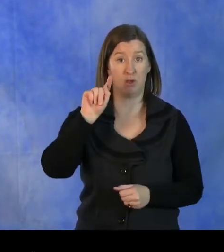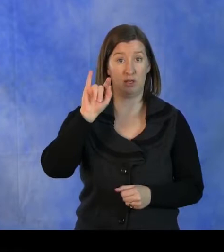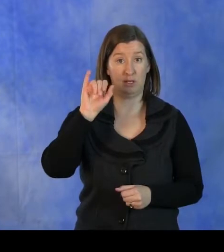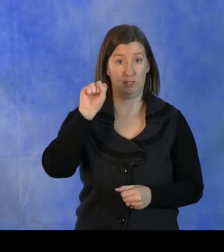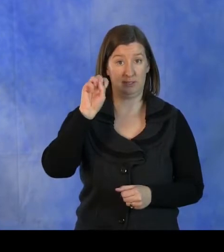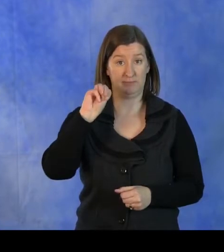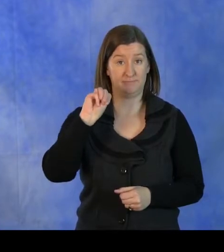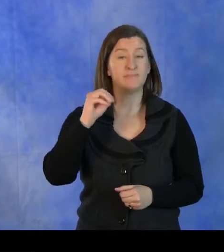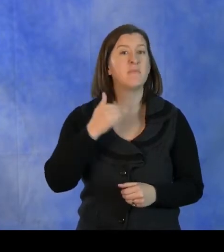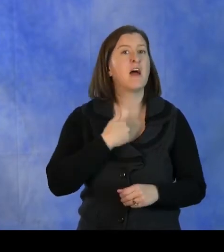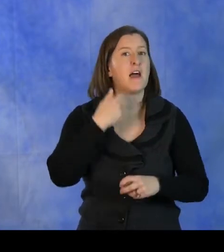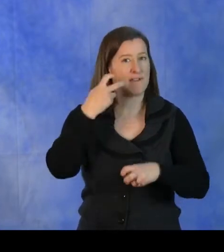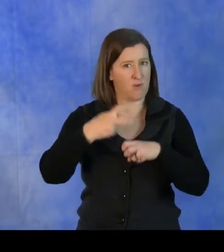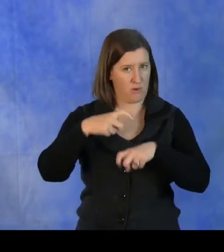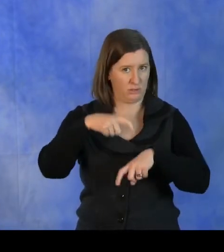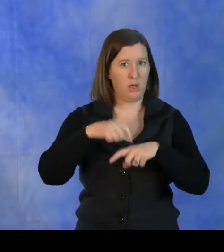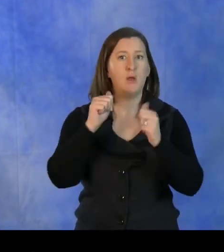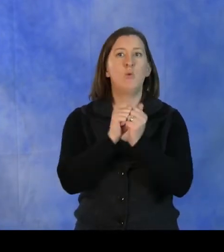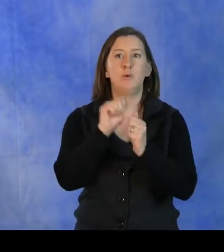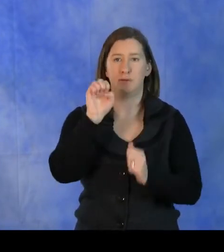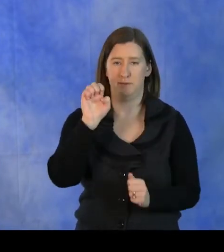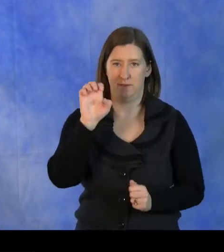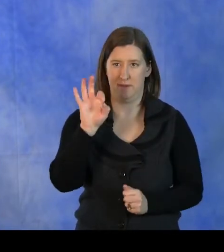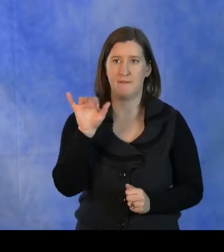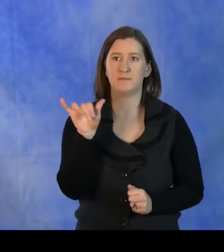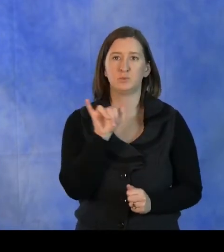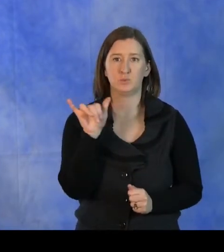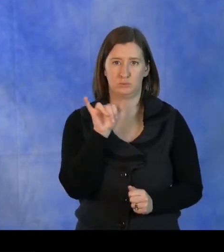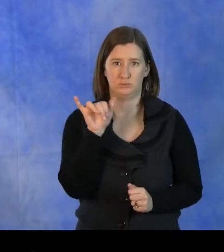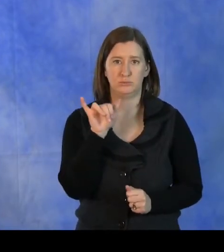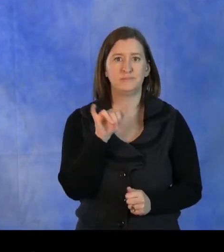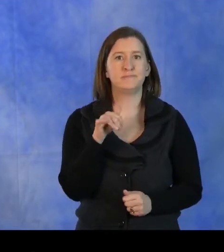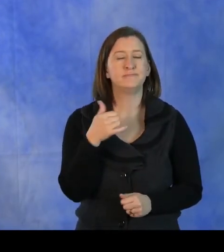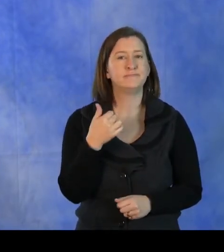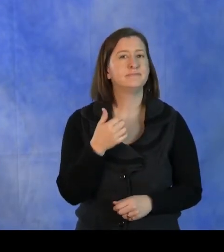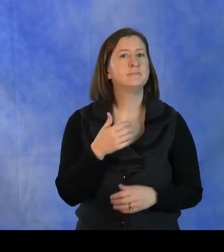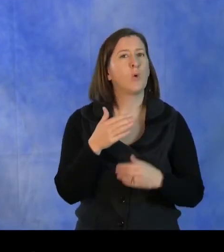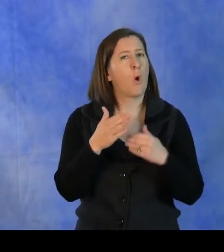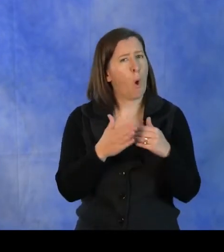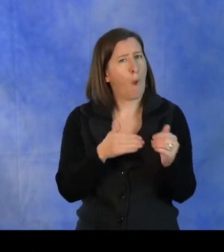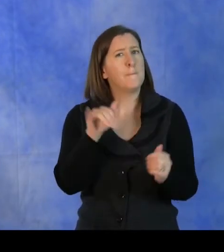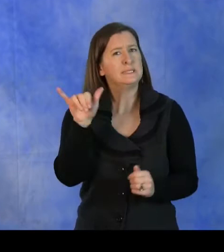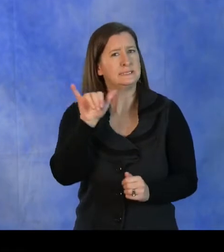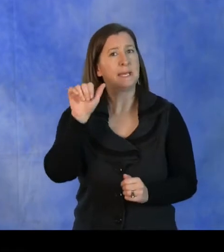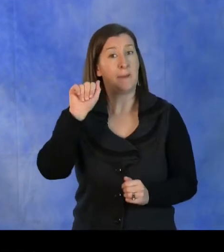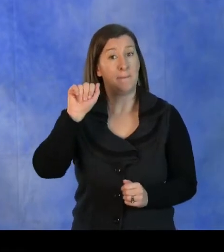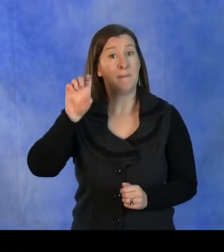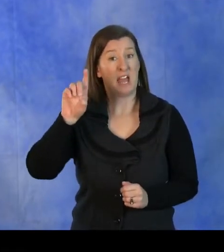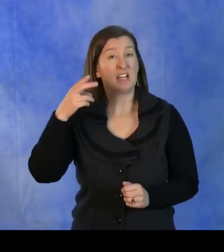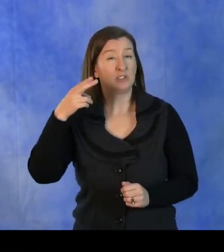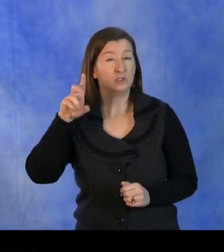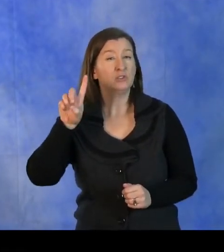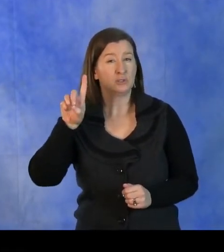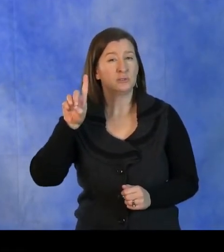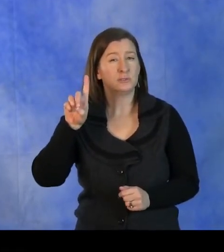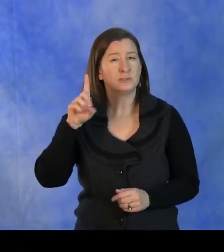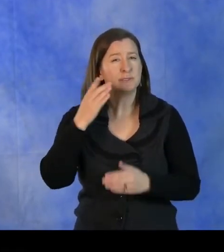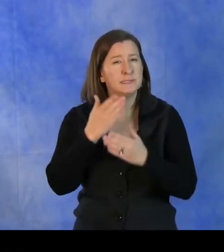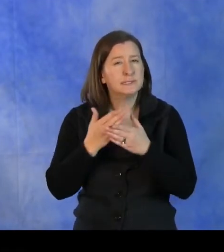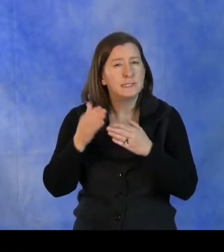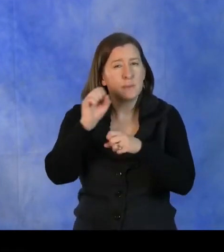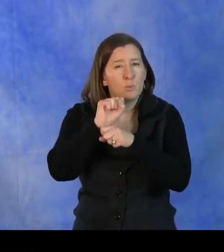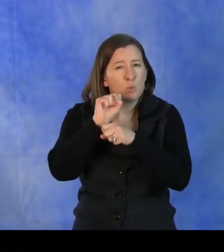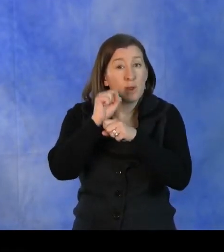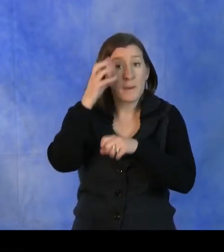Also, kids with autism have a hard time with EF as well. It's almost the same